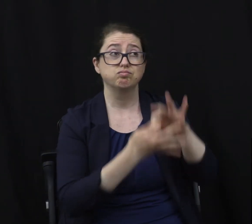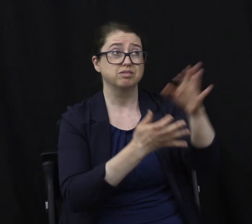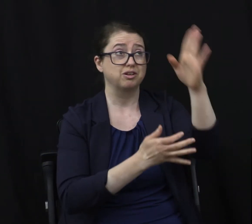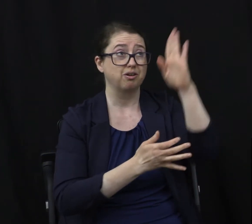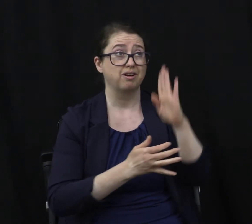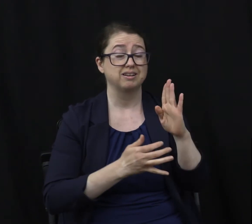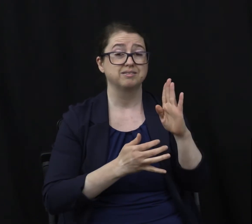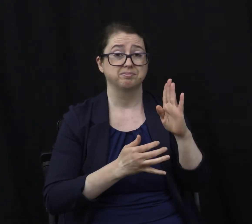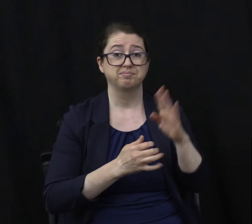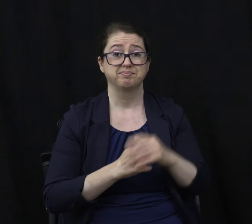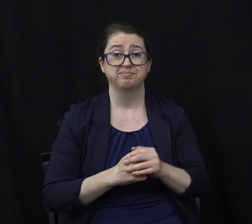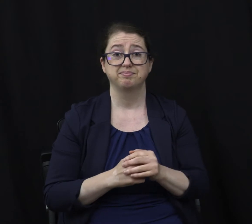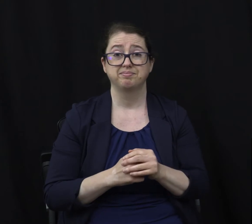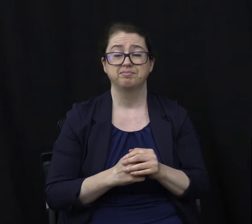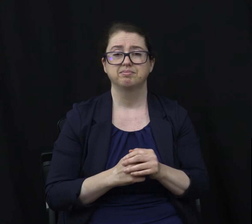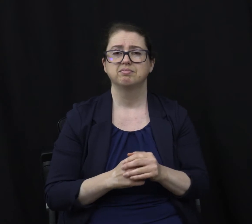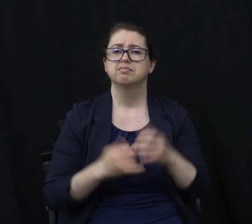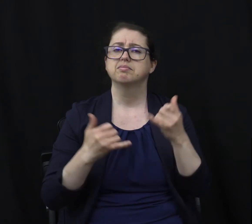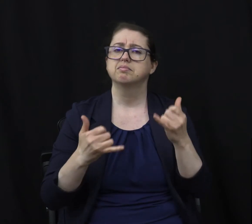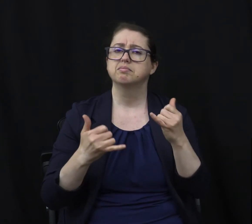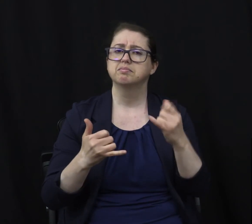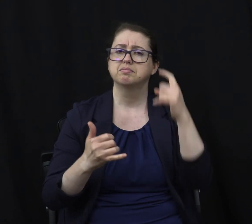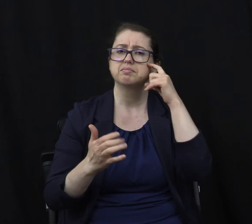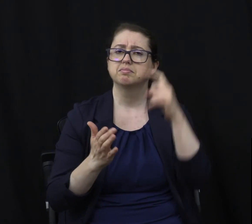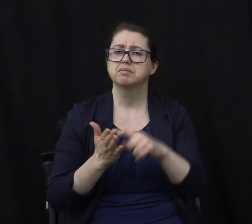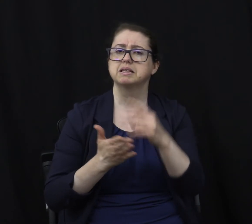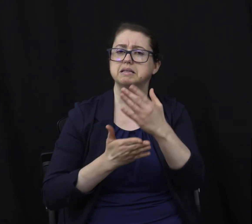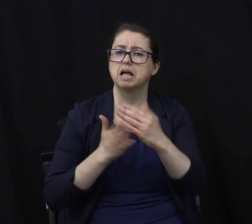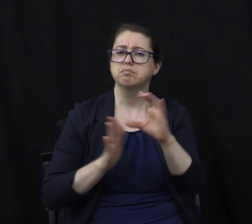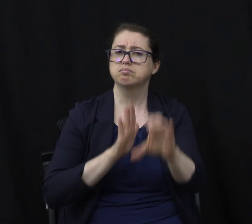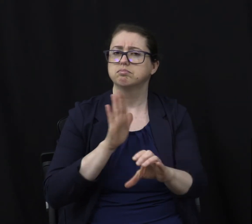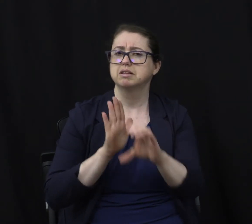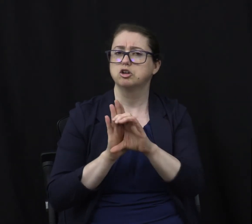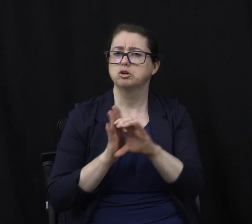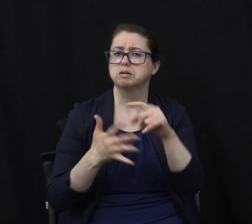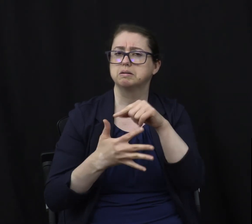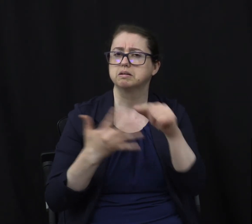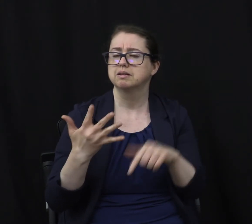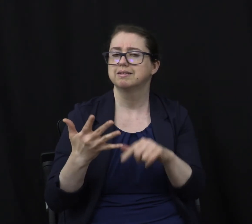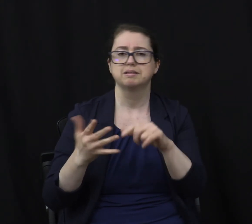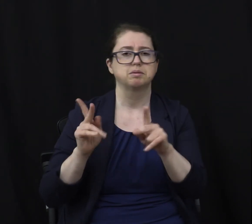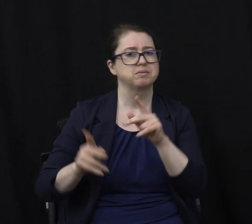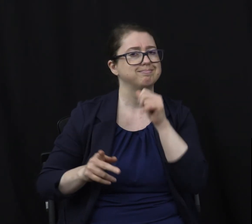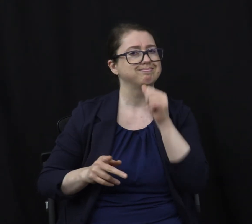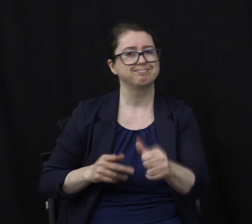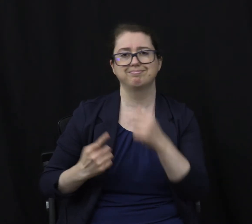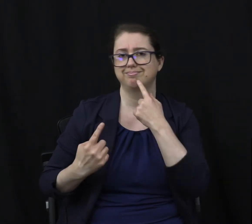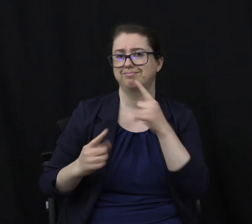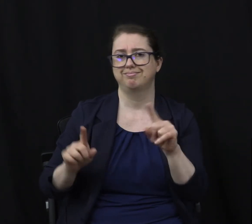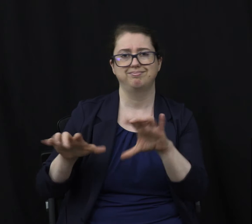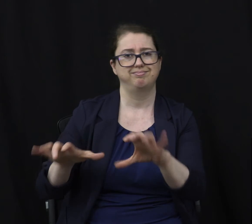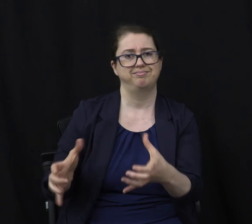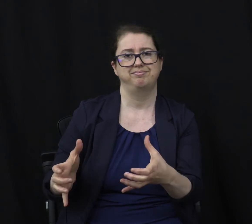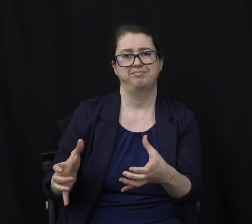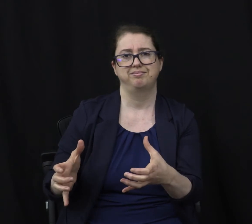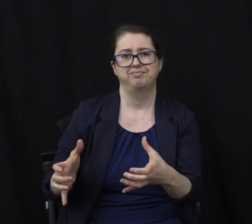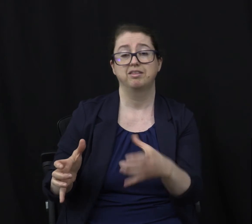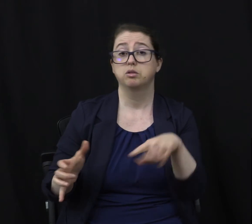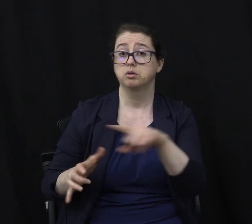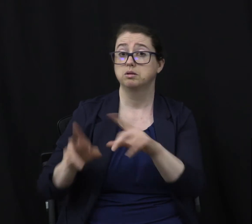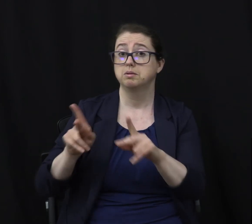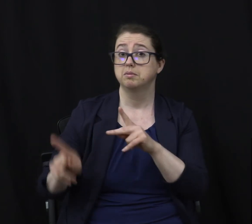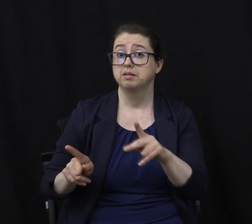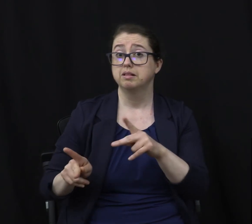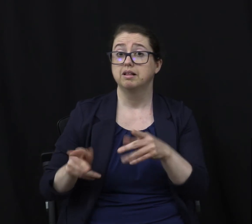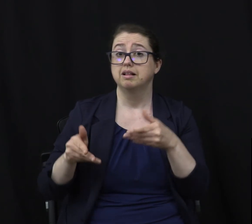Now, I want you to notice some of the characteristics of unsuccessful people. Unsuccessful people, they allow their environment